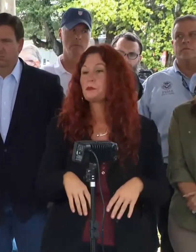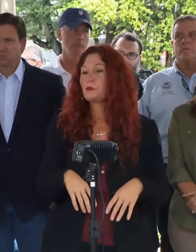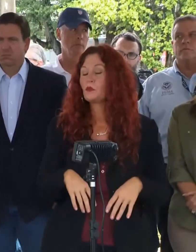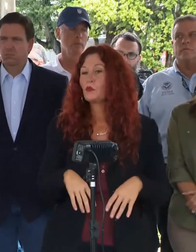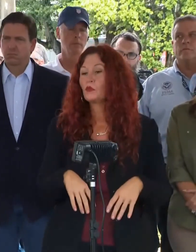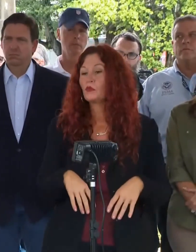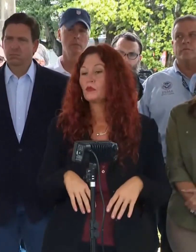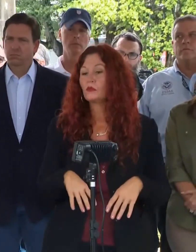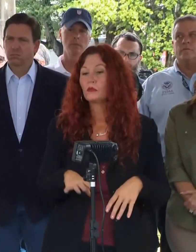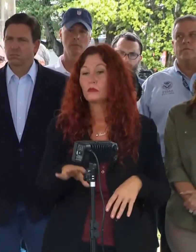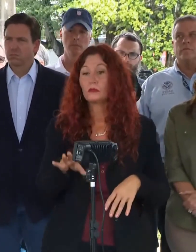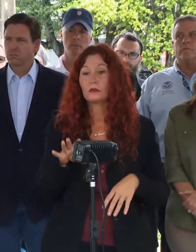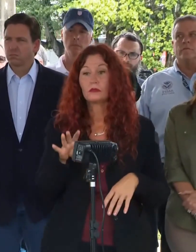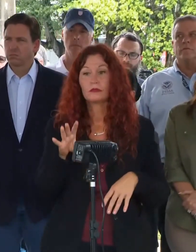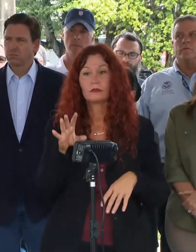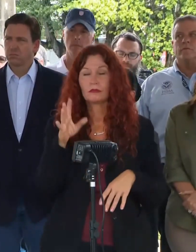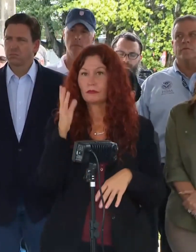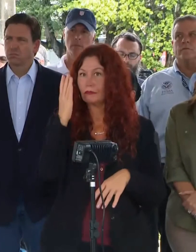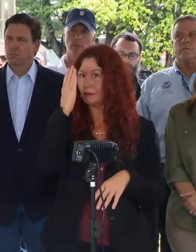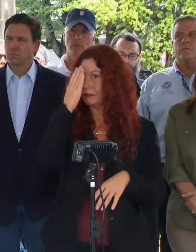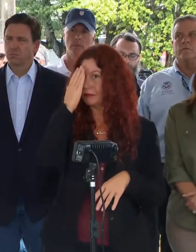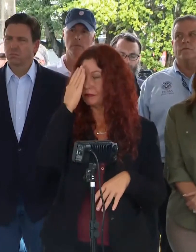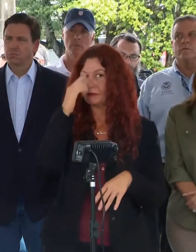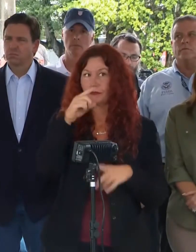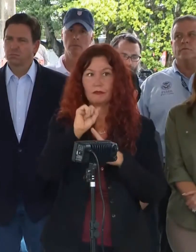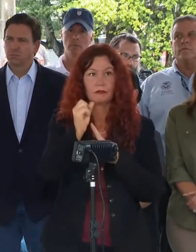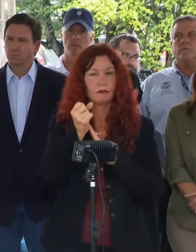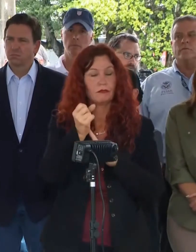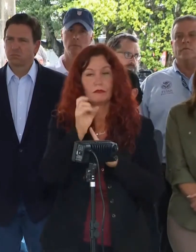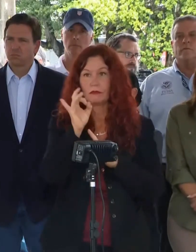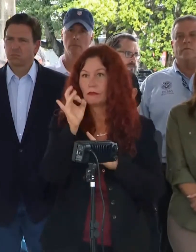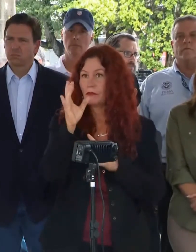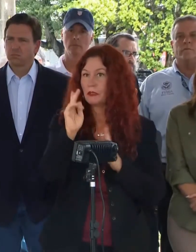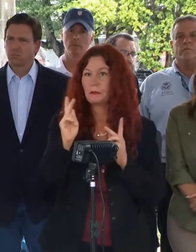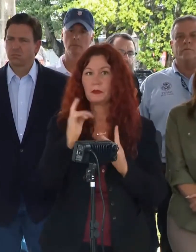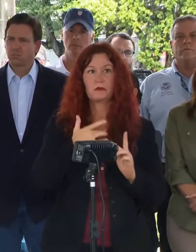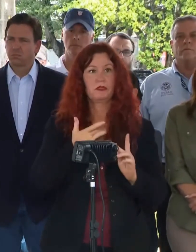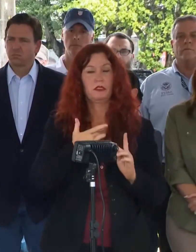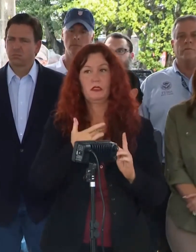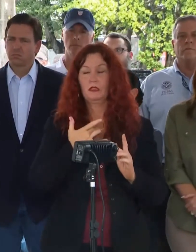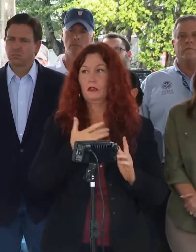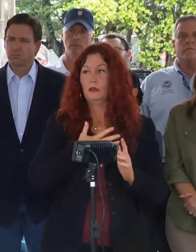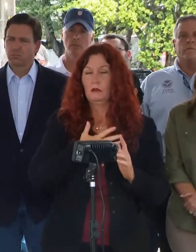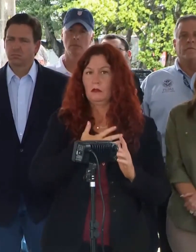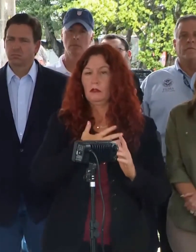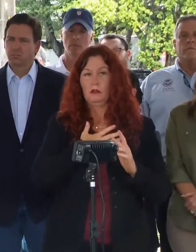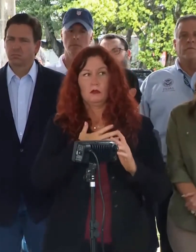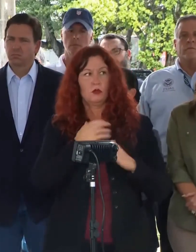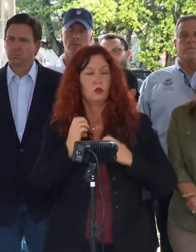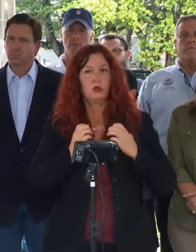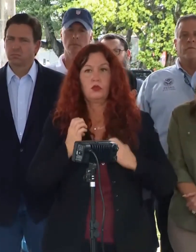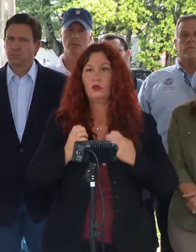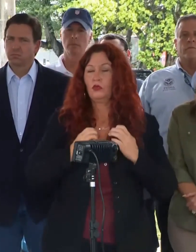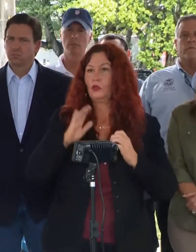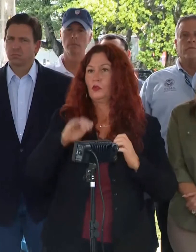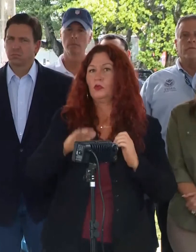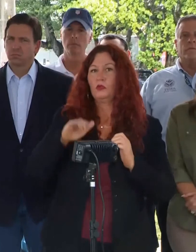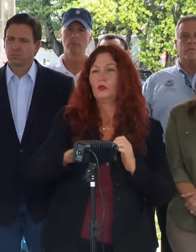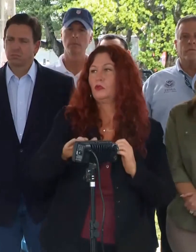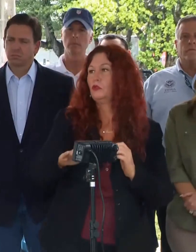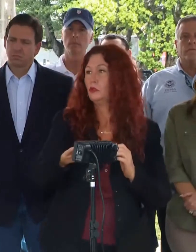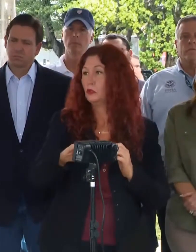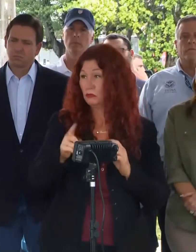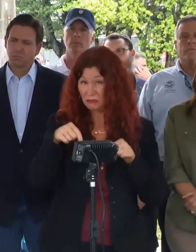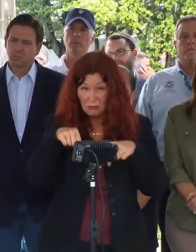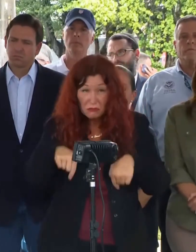this affects the emotions of folks both here locally and afar. And so as a result, we